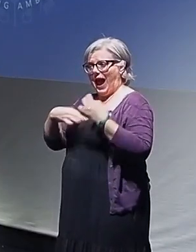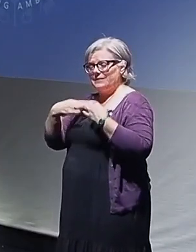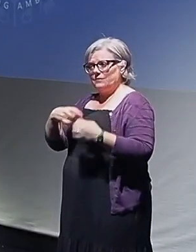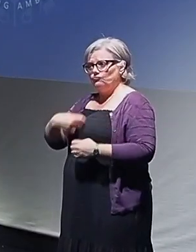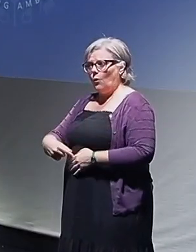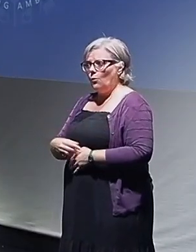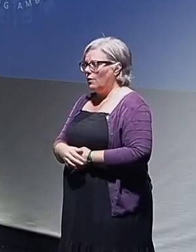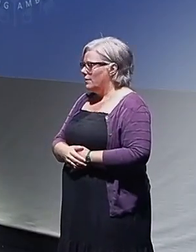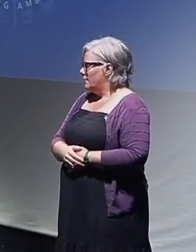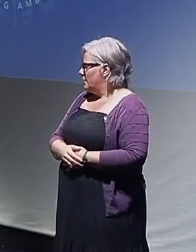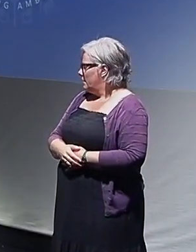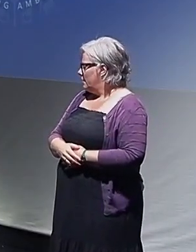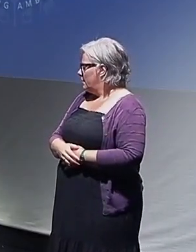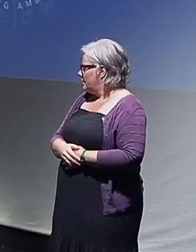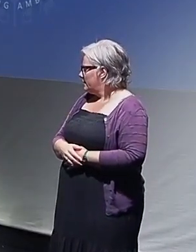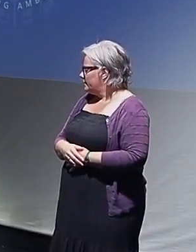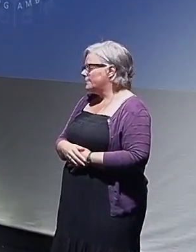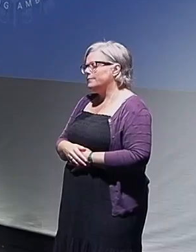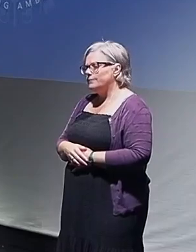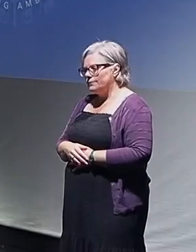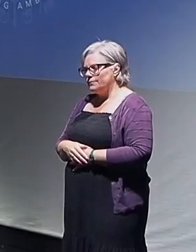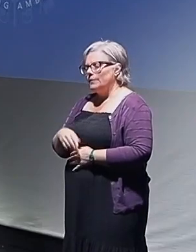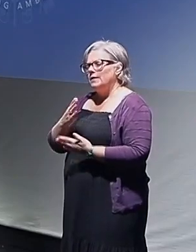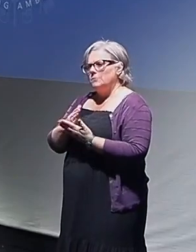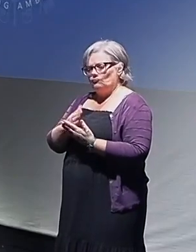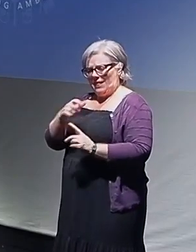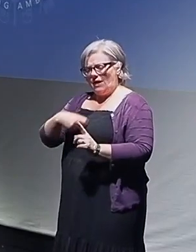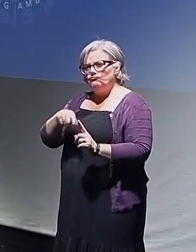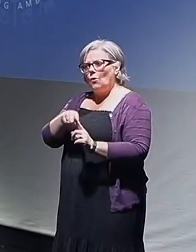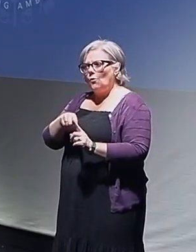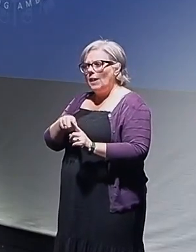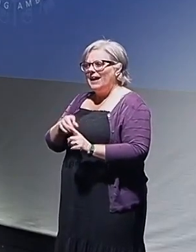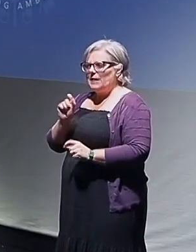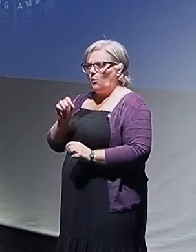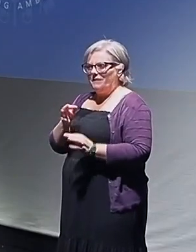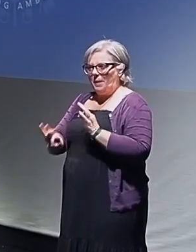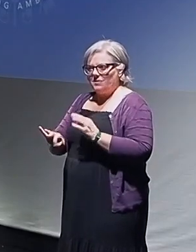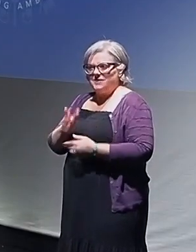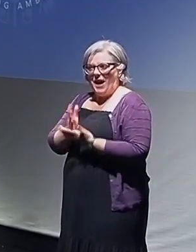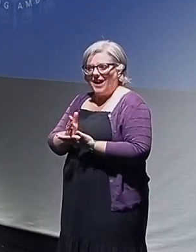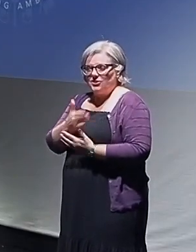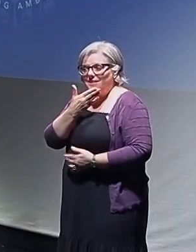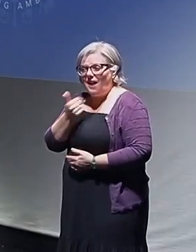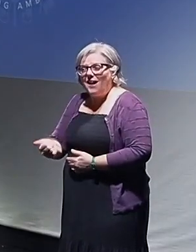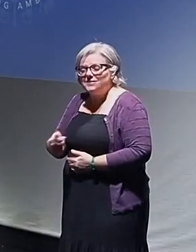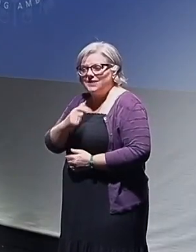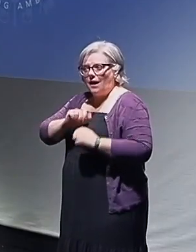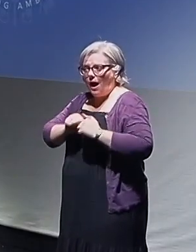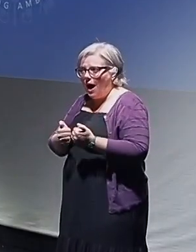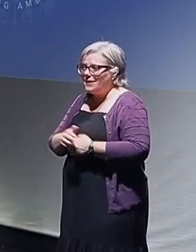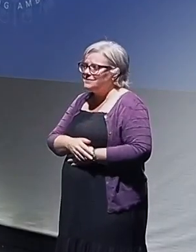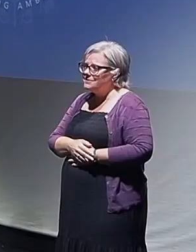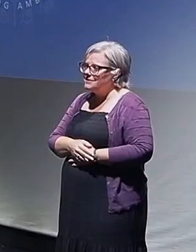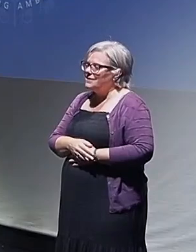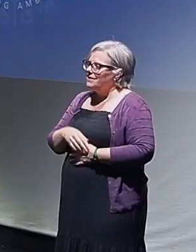mean, you performed it really well, but it actually was kind of, you're a bit of a bastard, but you're actually really nice, and it was kind of quite schizophrenic, so it was